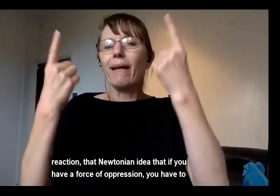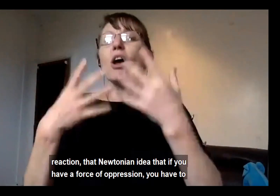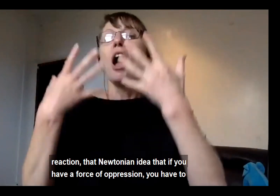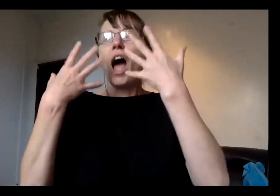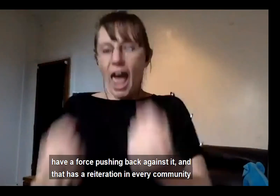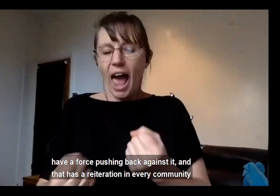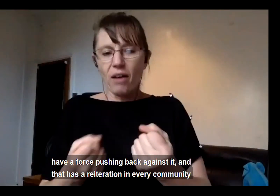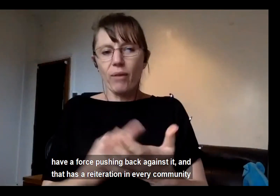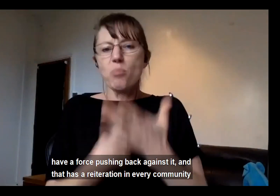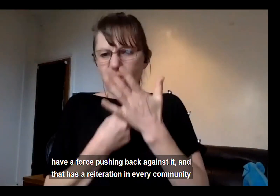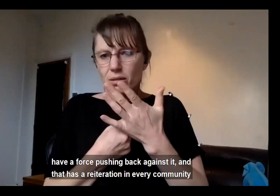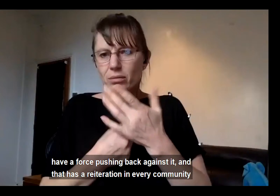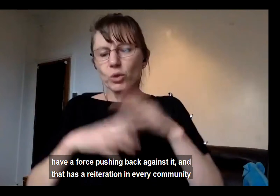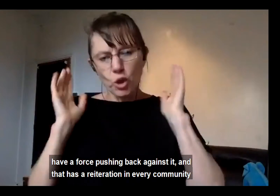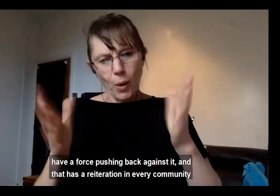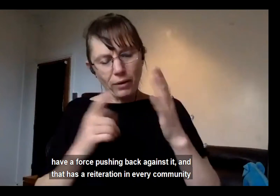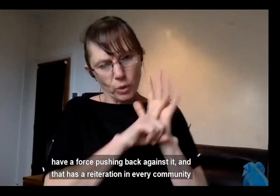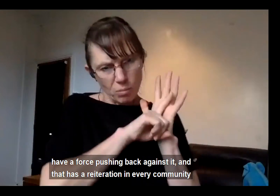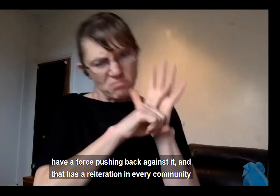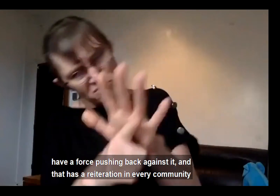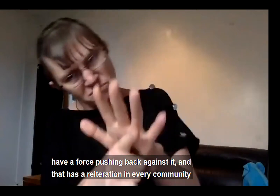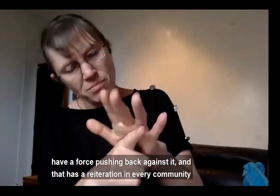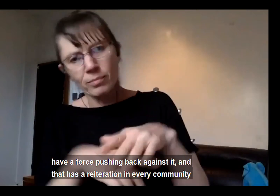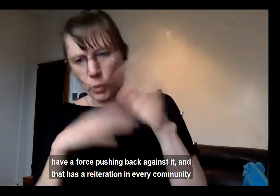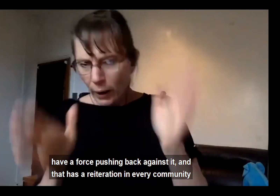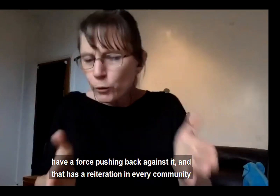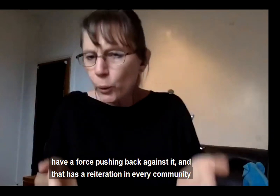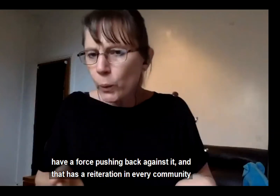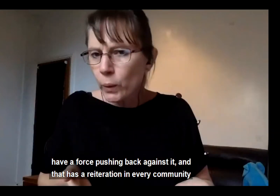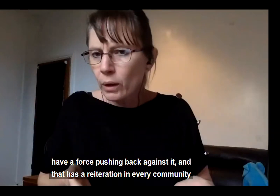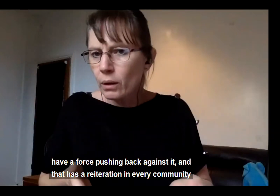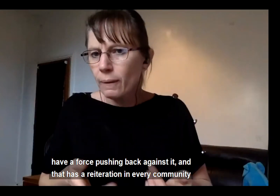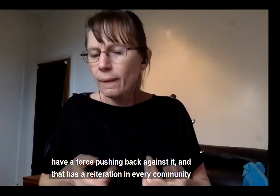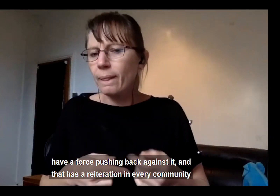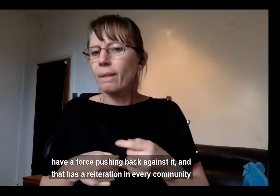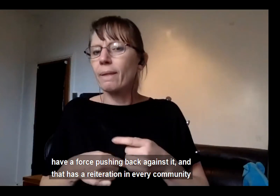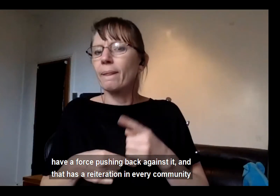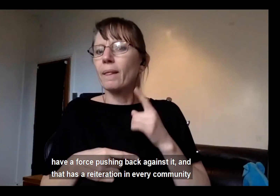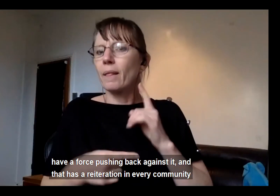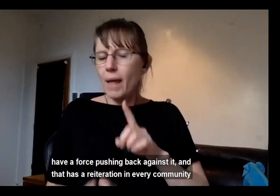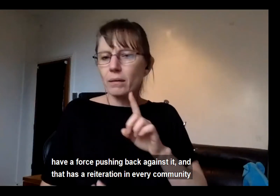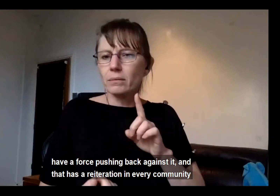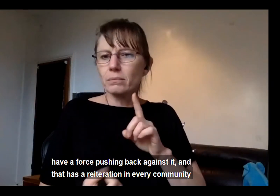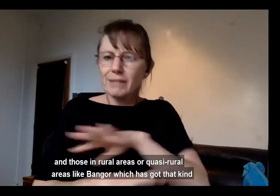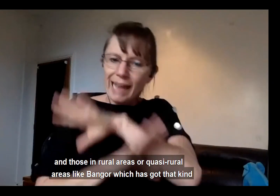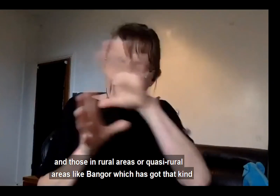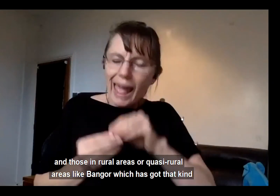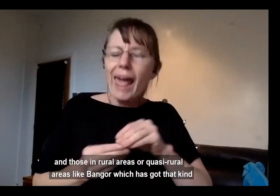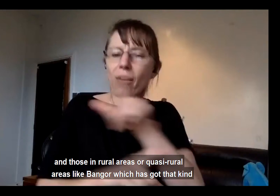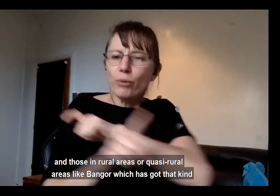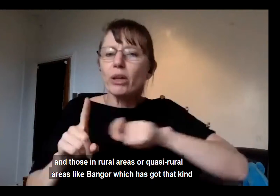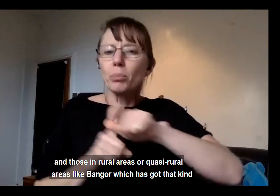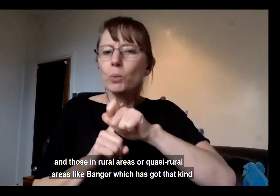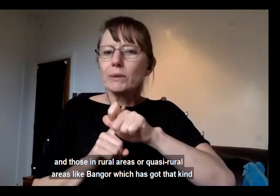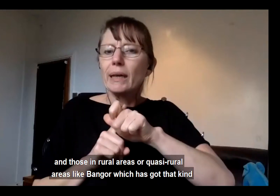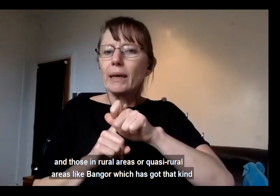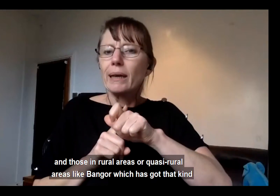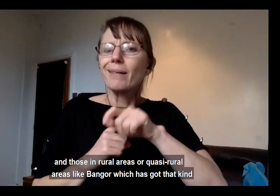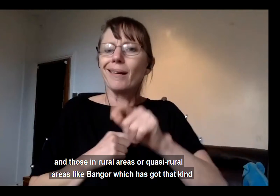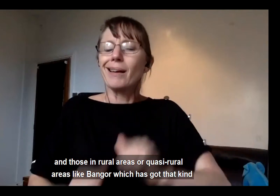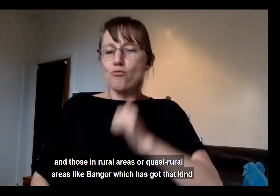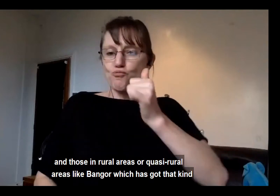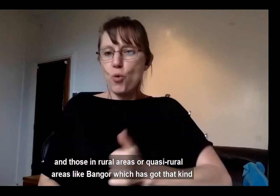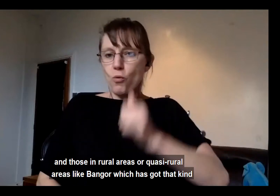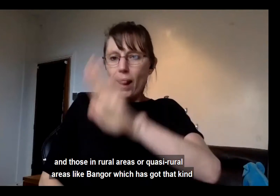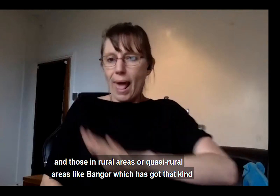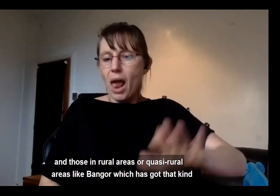of oppression, you have to have a force pushing back against it. And that has a reiteration in every community. And those in rural